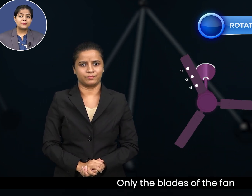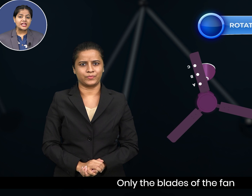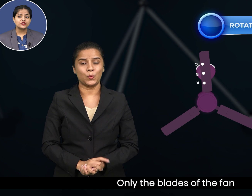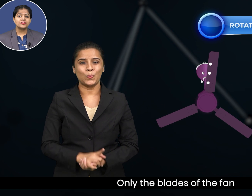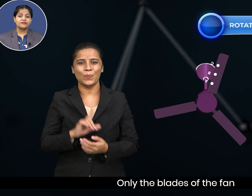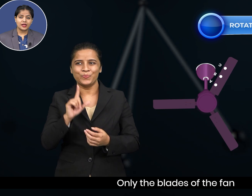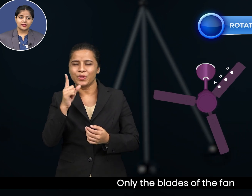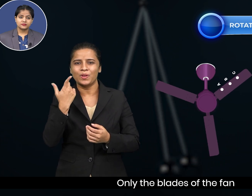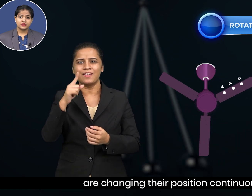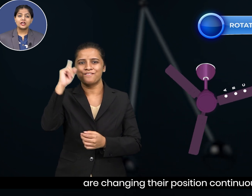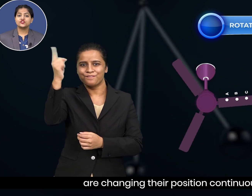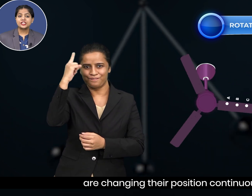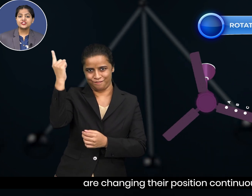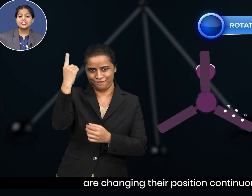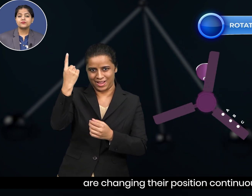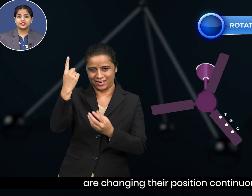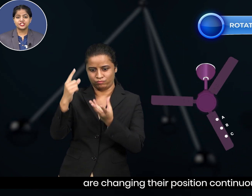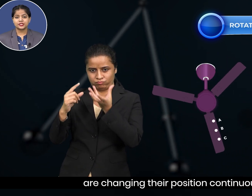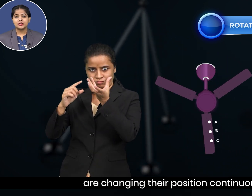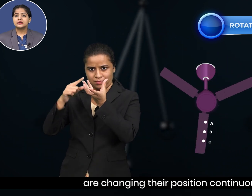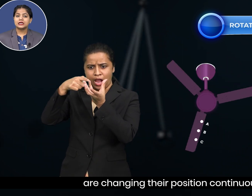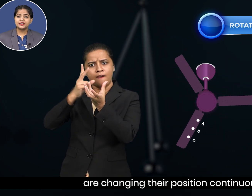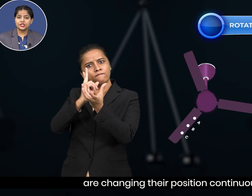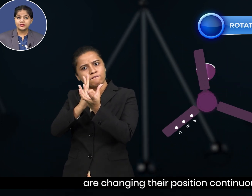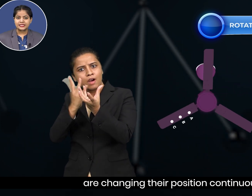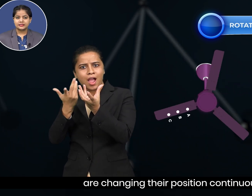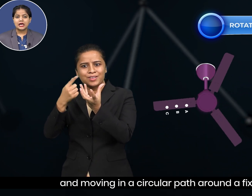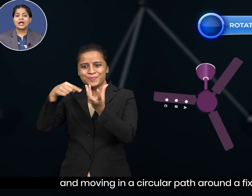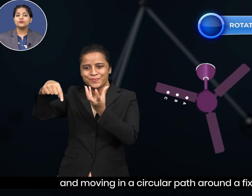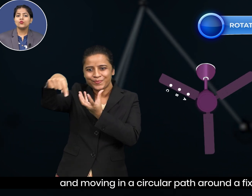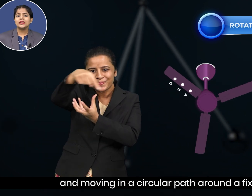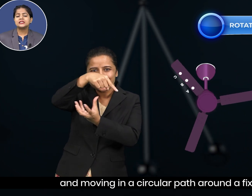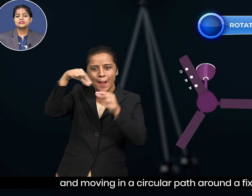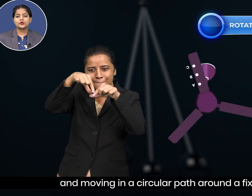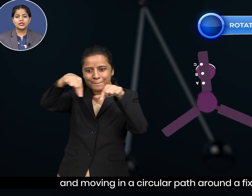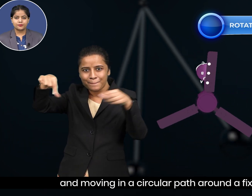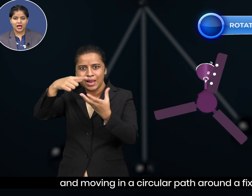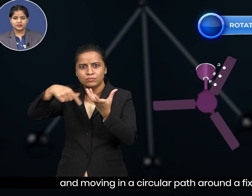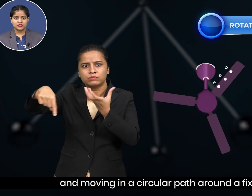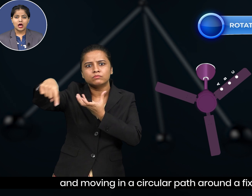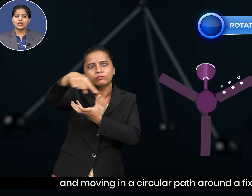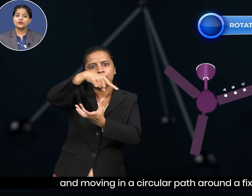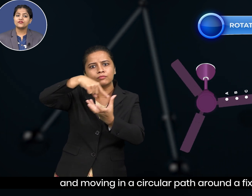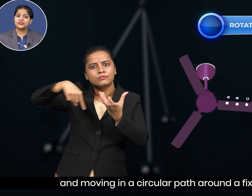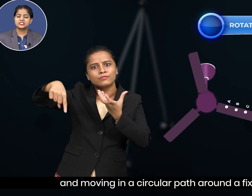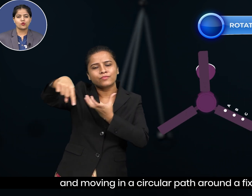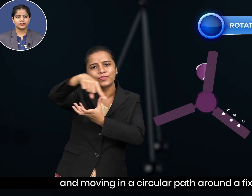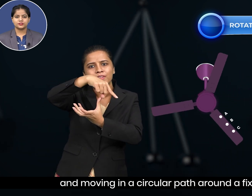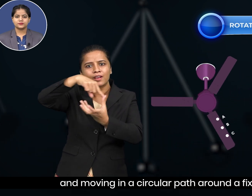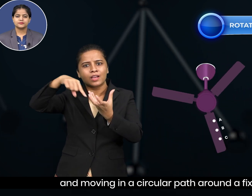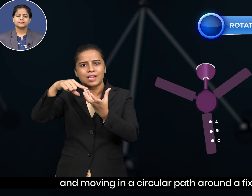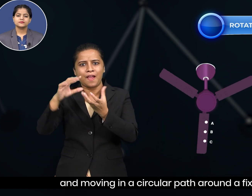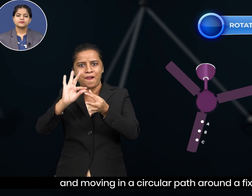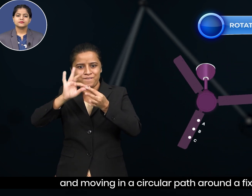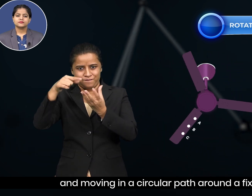Only the blades of the fan are changing their position continuously and moving in a circular path around a fixed